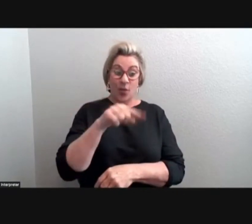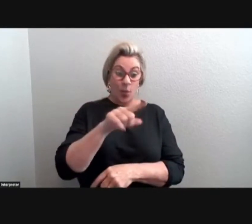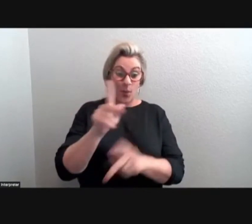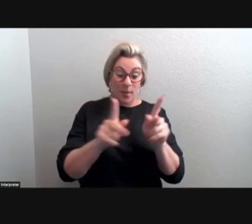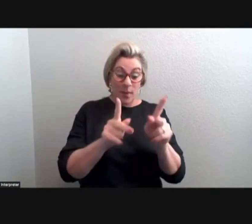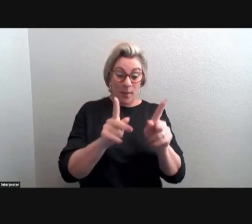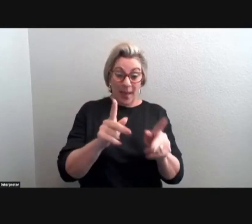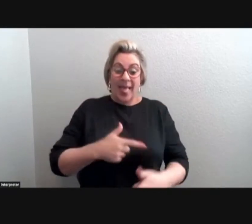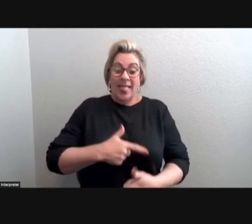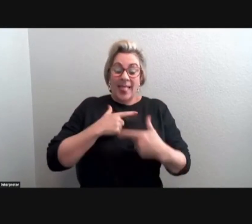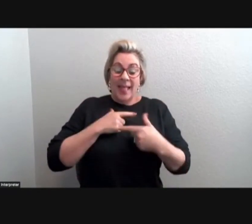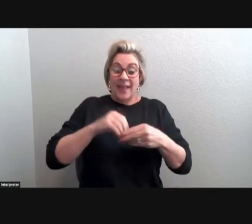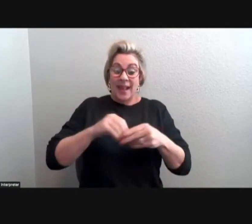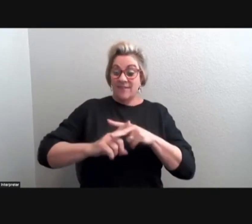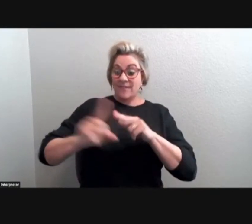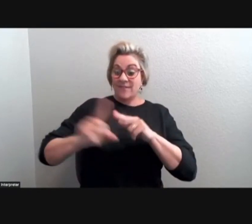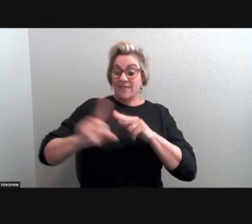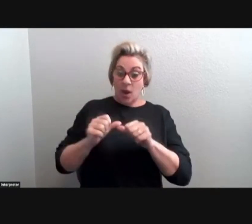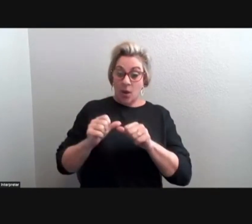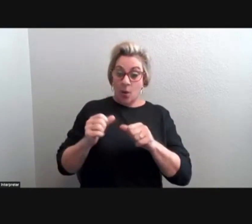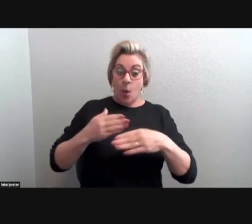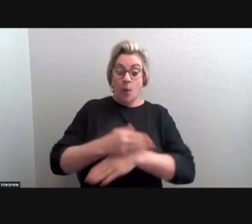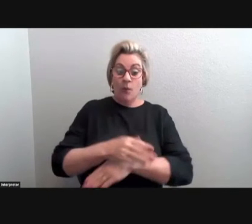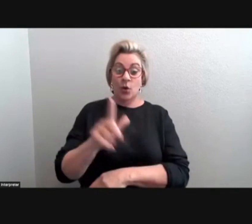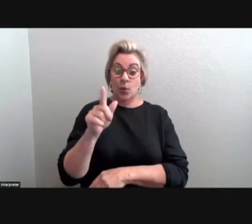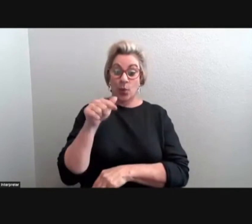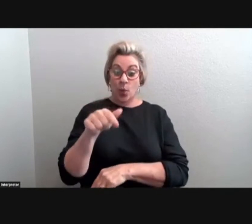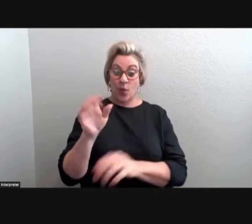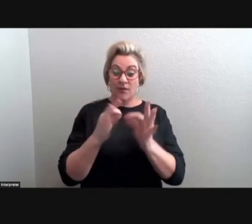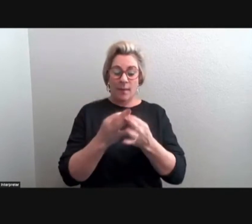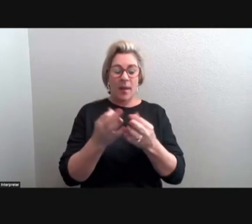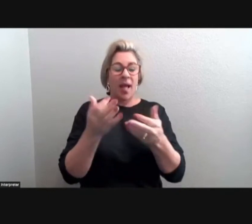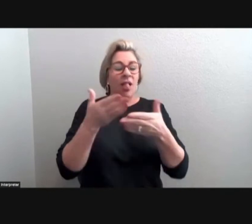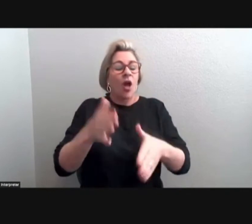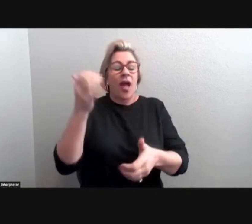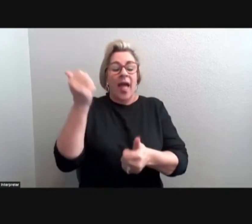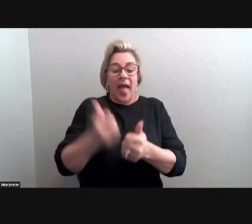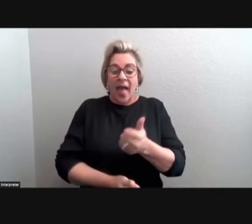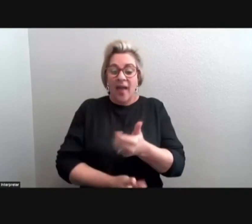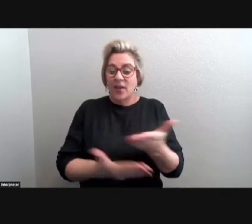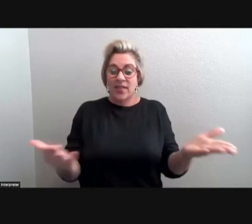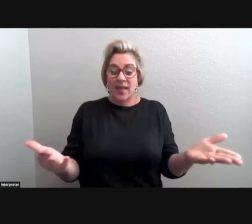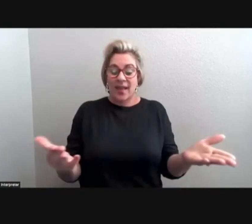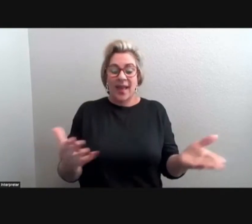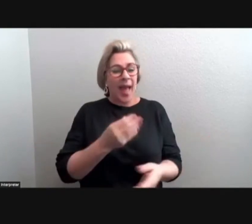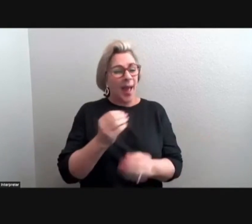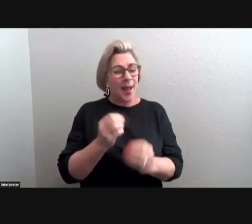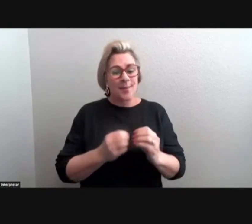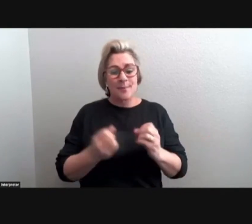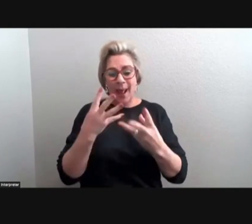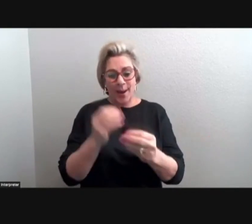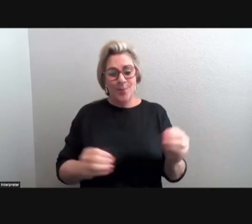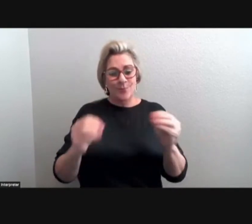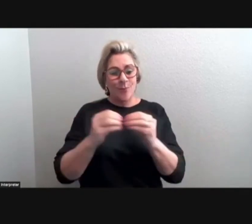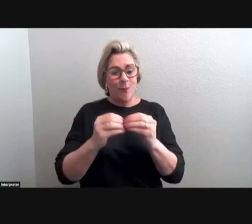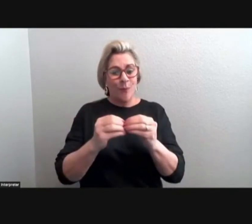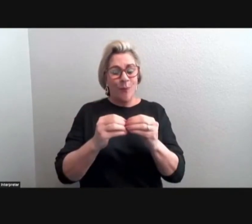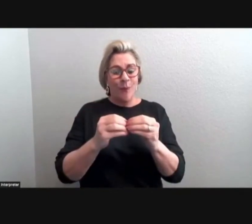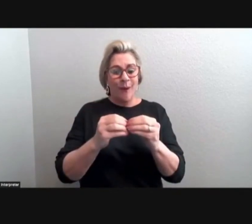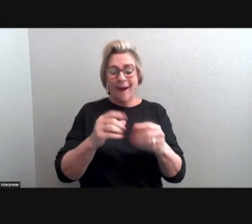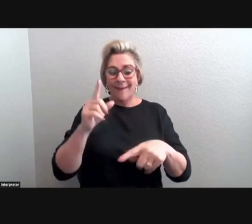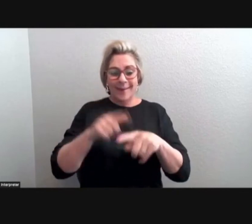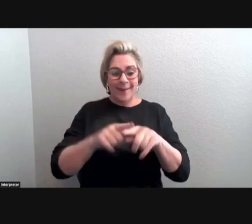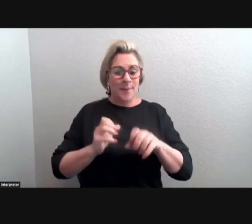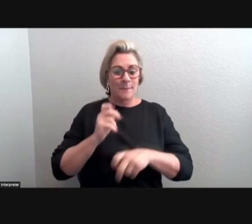in the evacuation zone. Over 21 of those families lost everything. Dozens more are temporarily displaced because